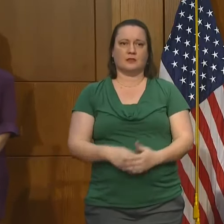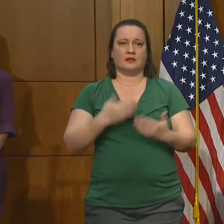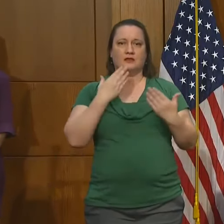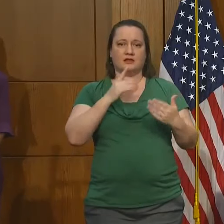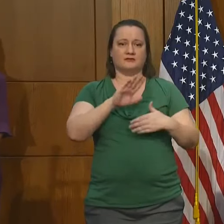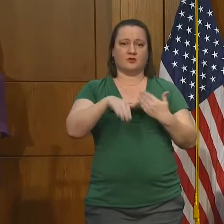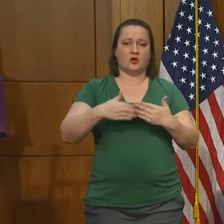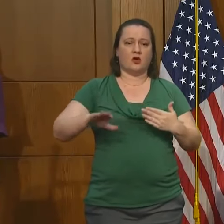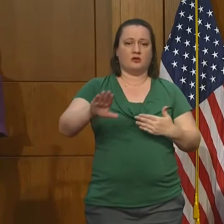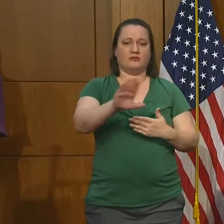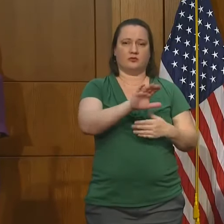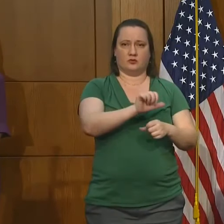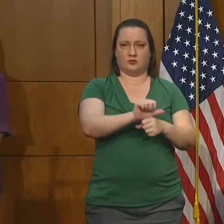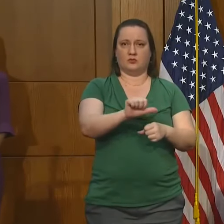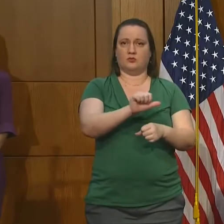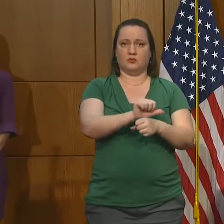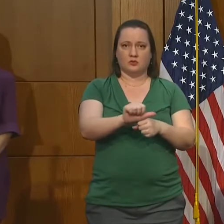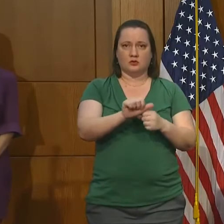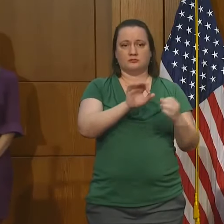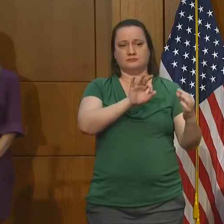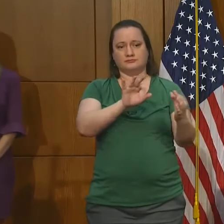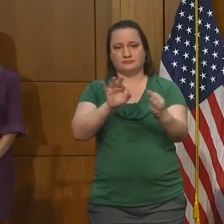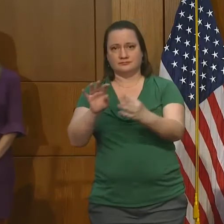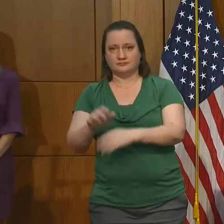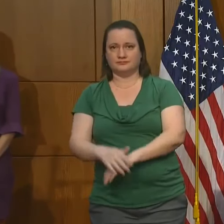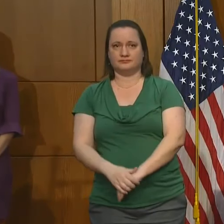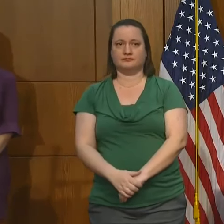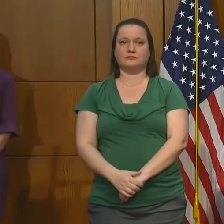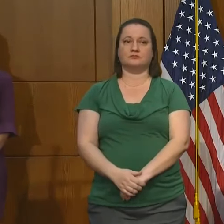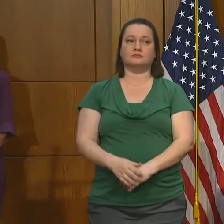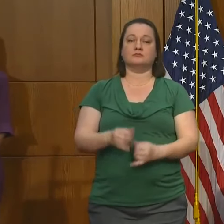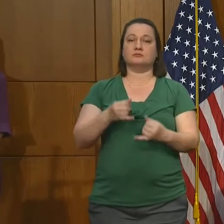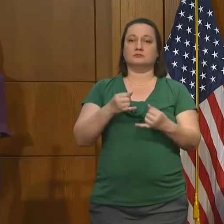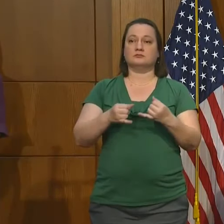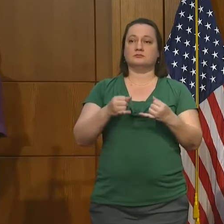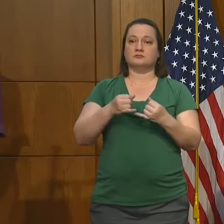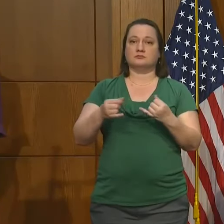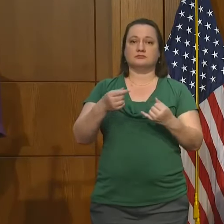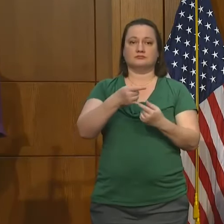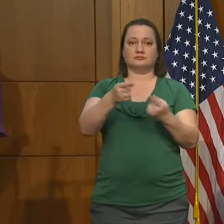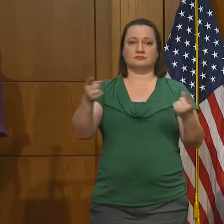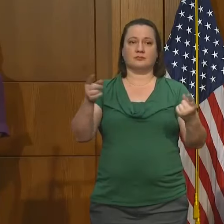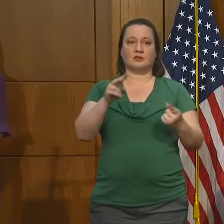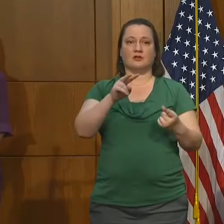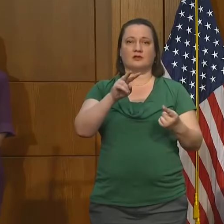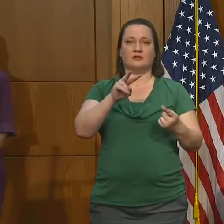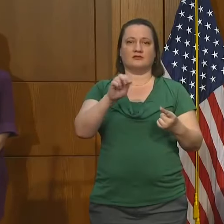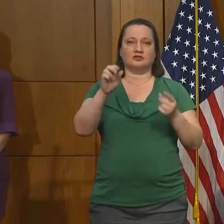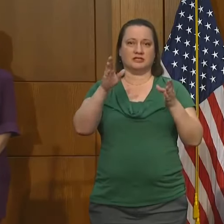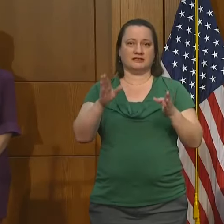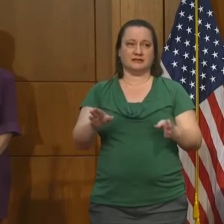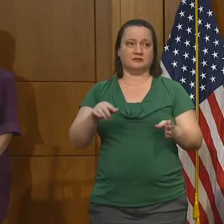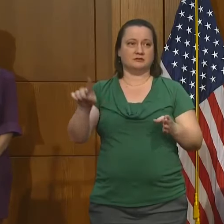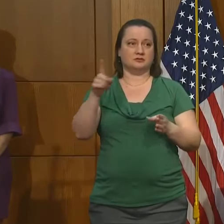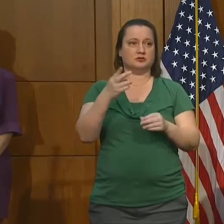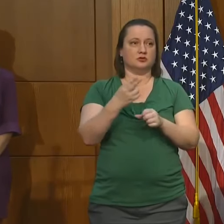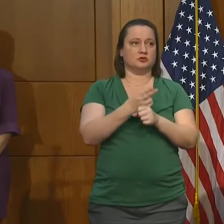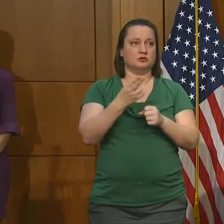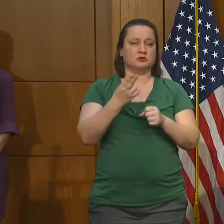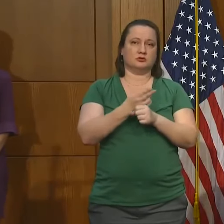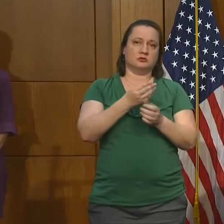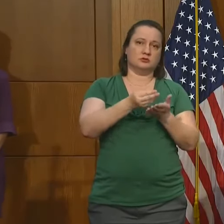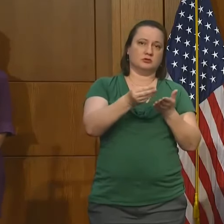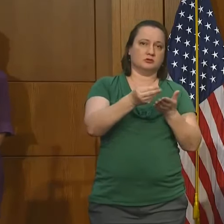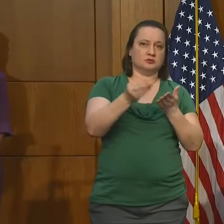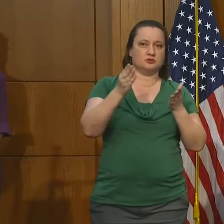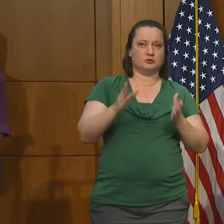all that you've done, and finally to Virginians and who I would call the consumers, those of you that want to